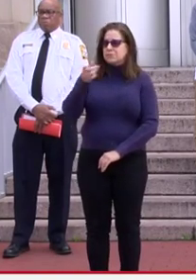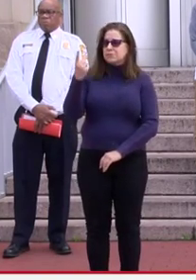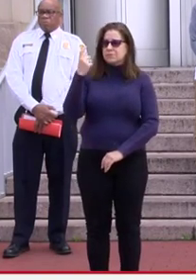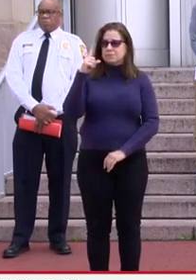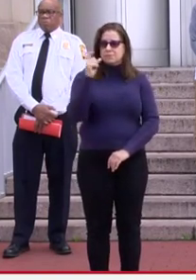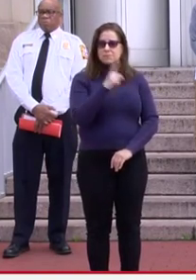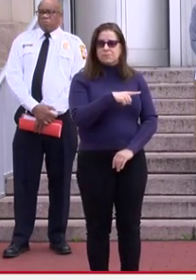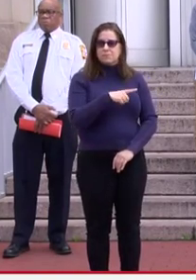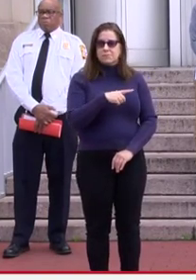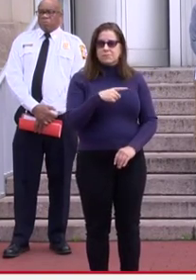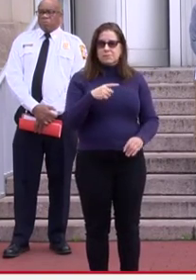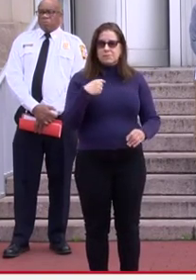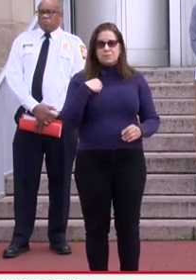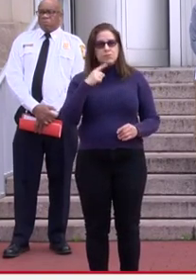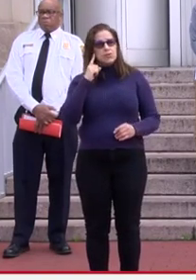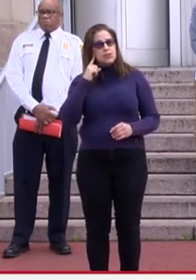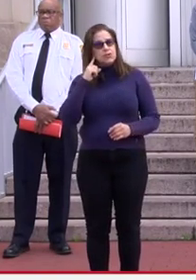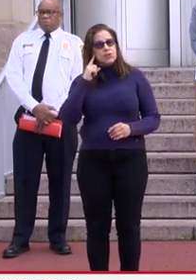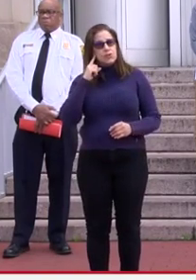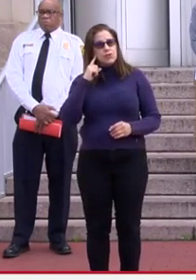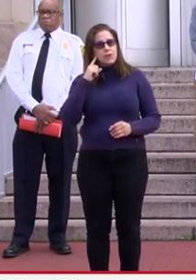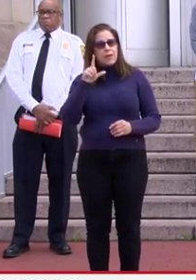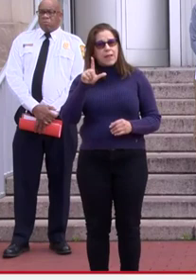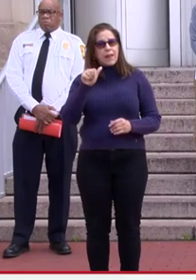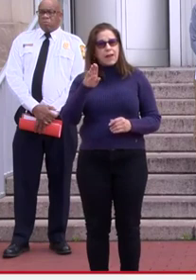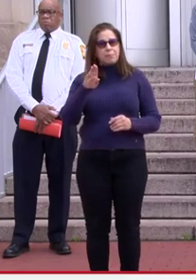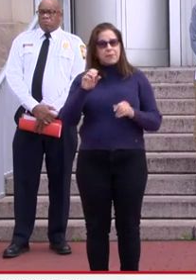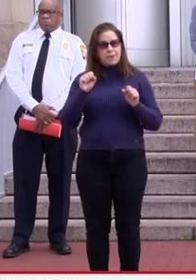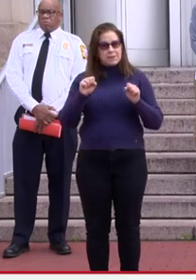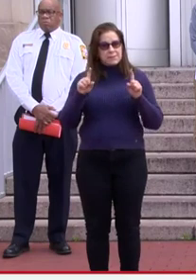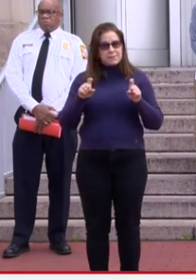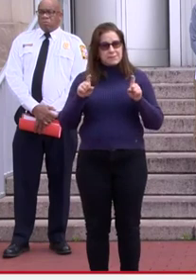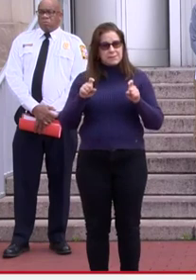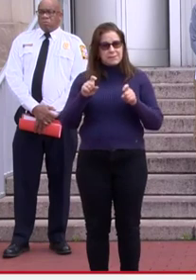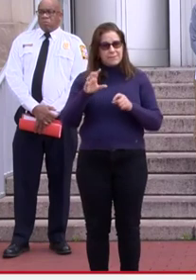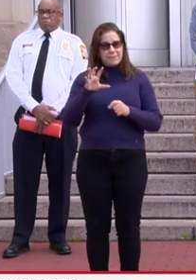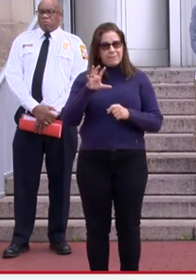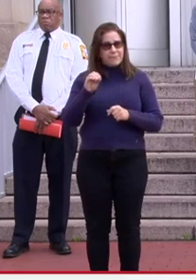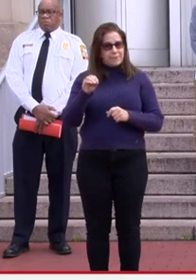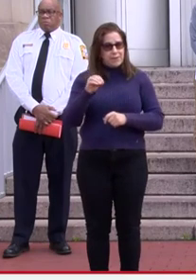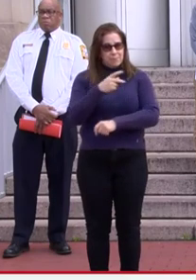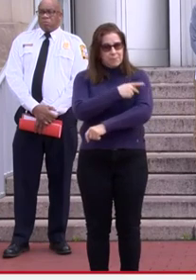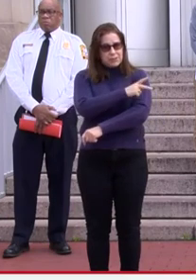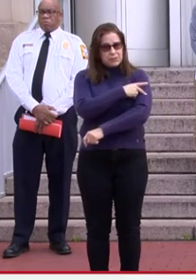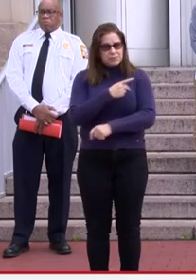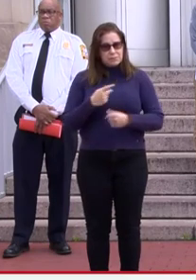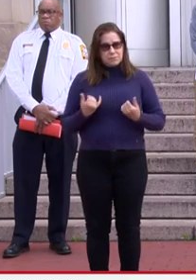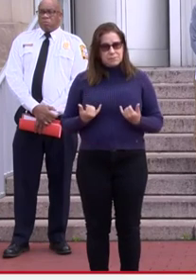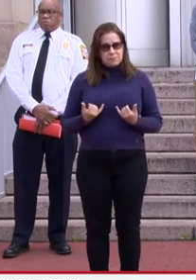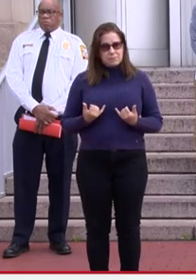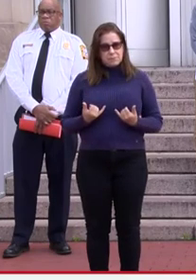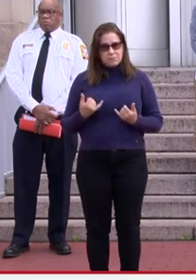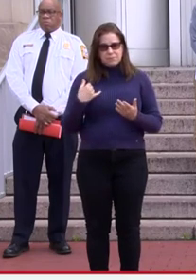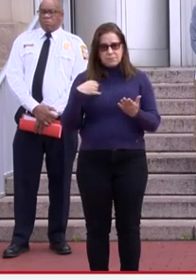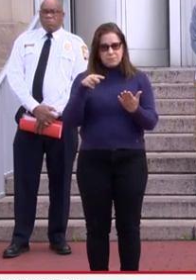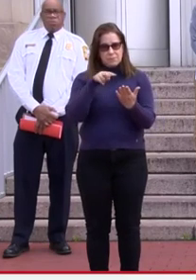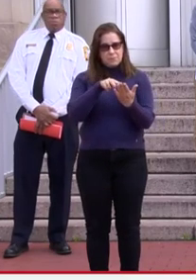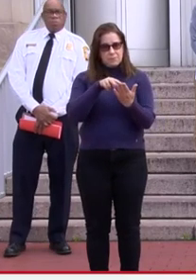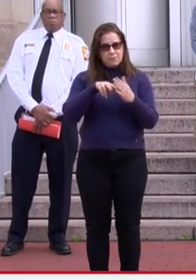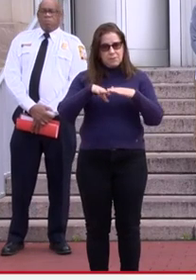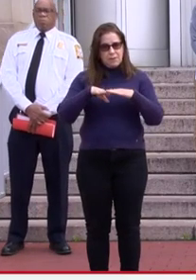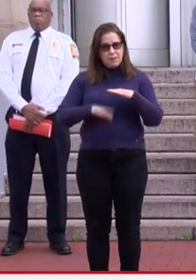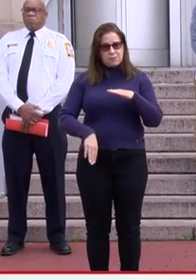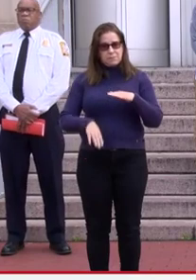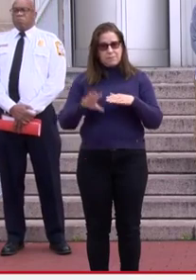We hear that the lab can test up to 50 patients. I mean, the numbers in the past few days have showed fewer than 50 tests pending. So my